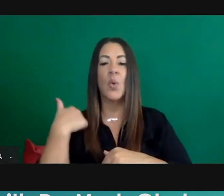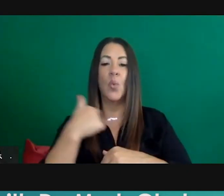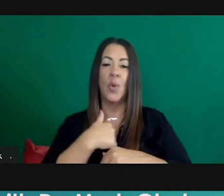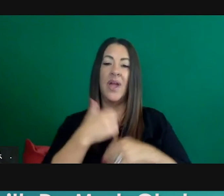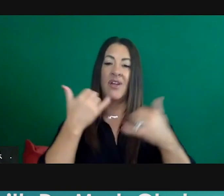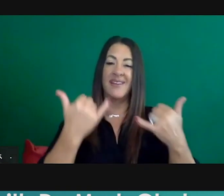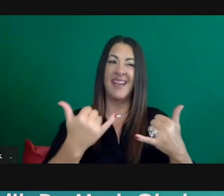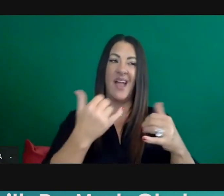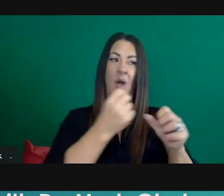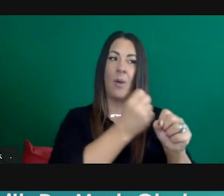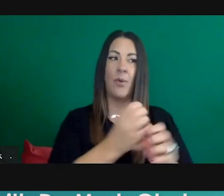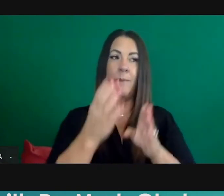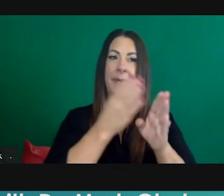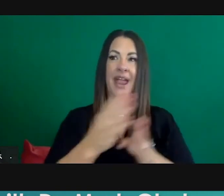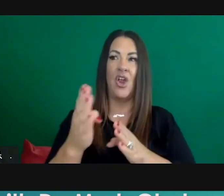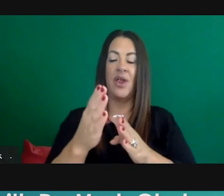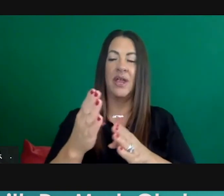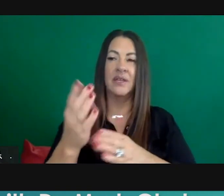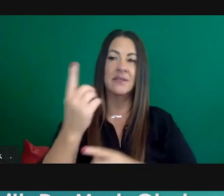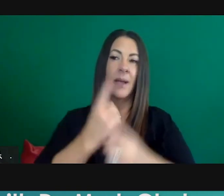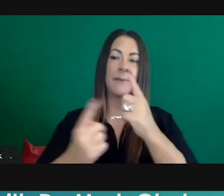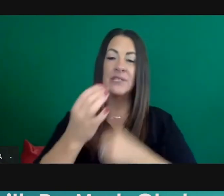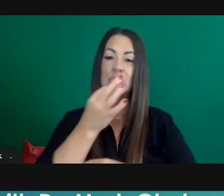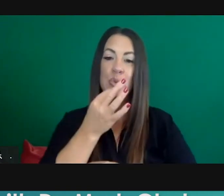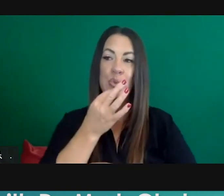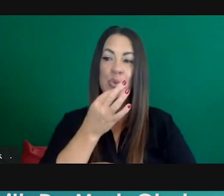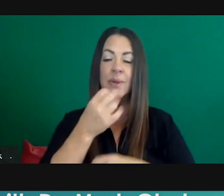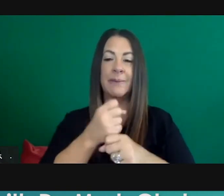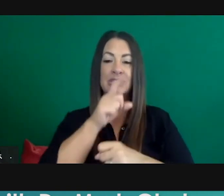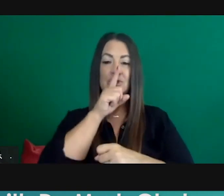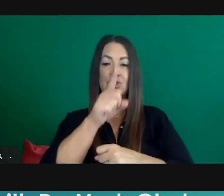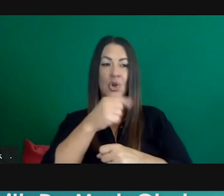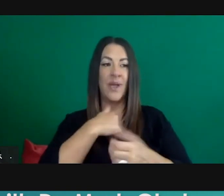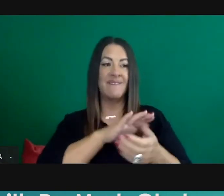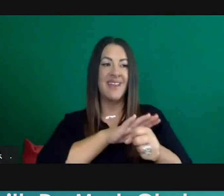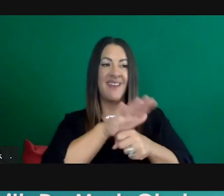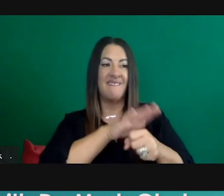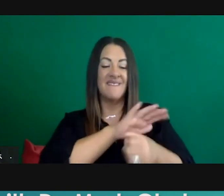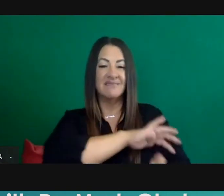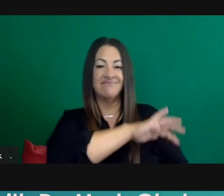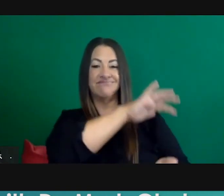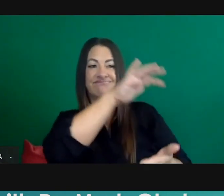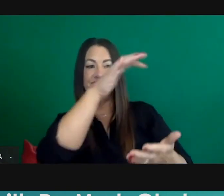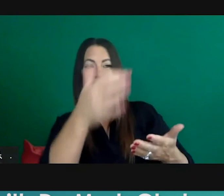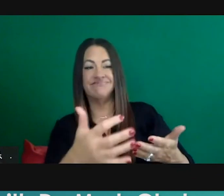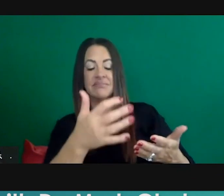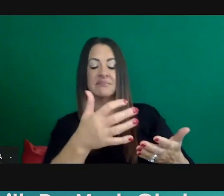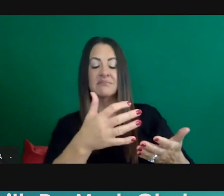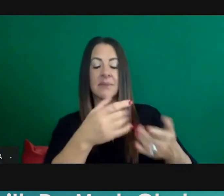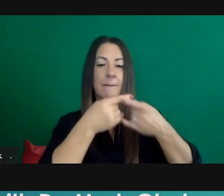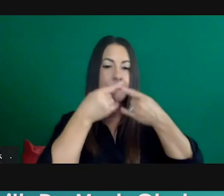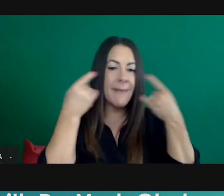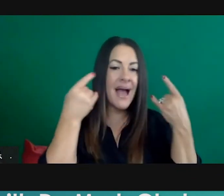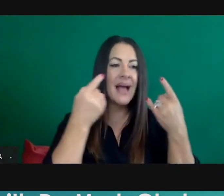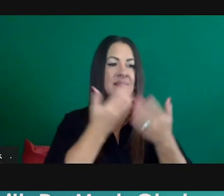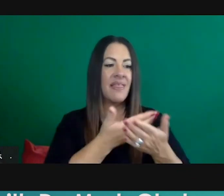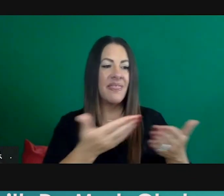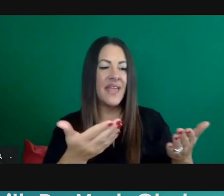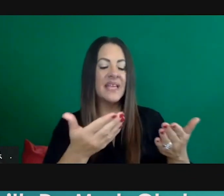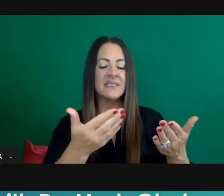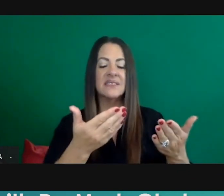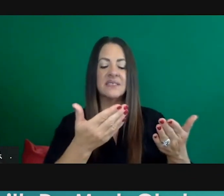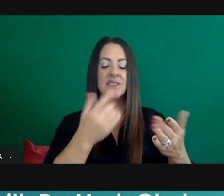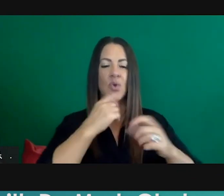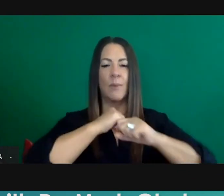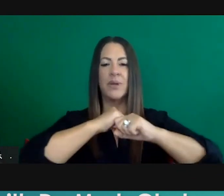what could be a challenging time with making sure we have all of the supplies for personal protective equipment and other supplies.